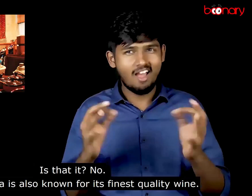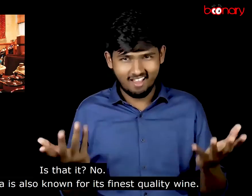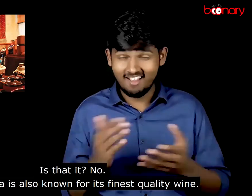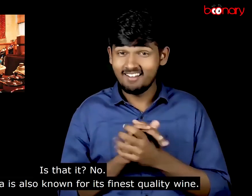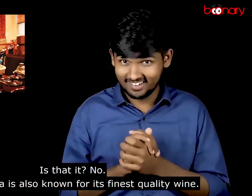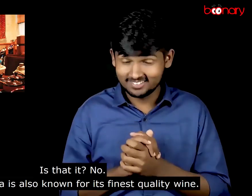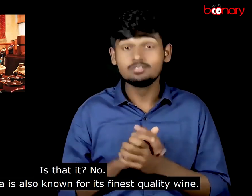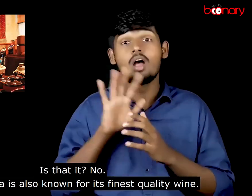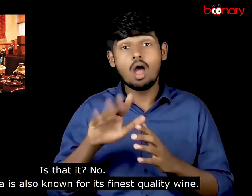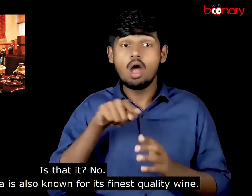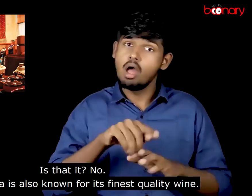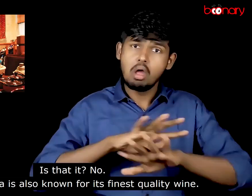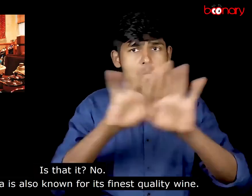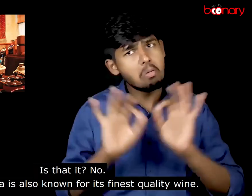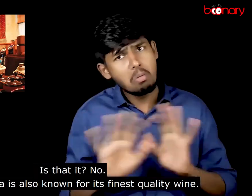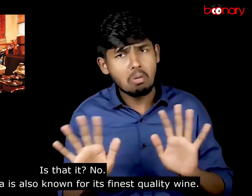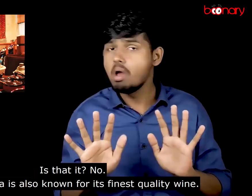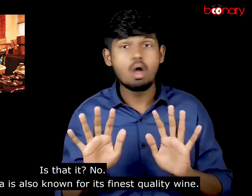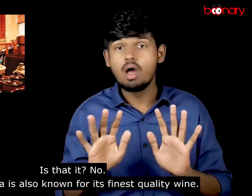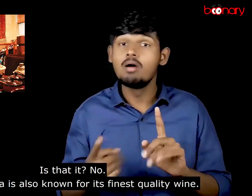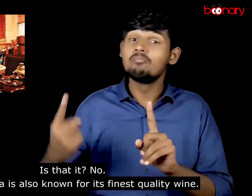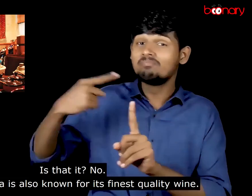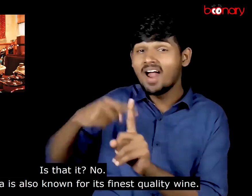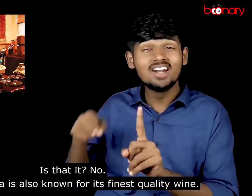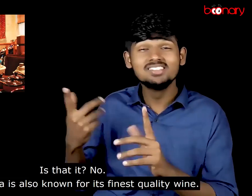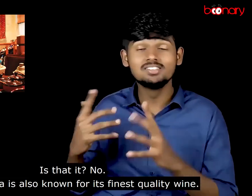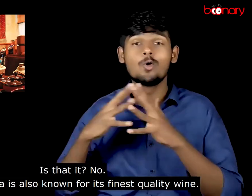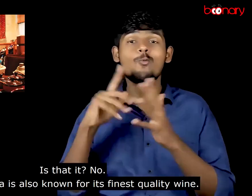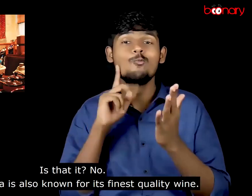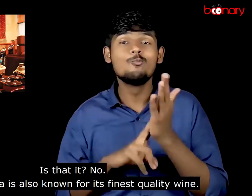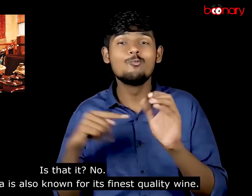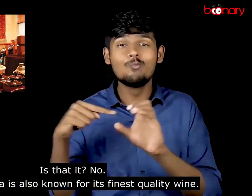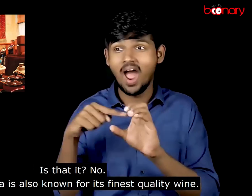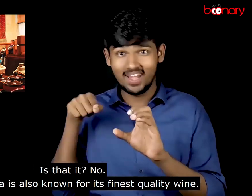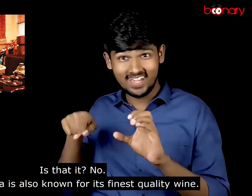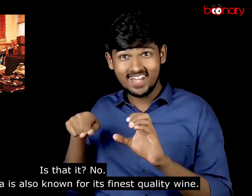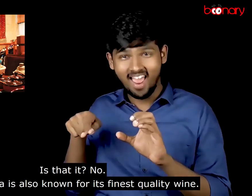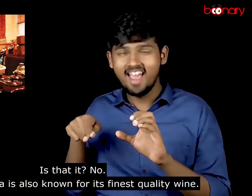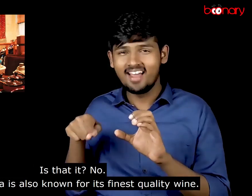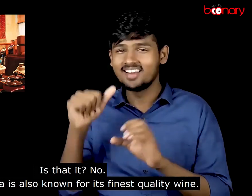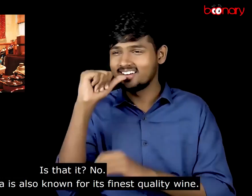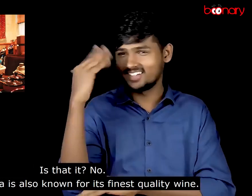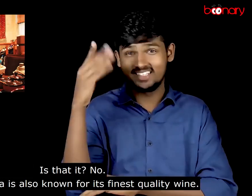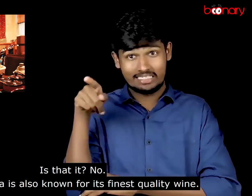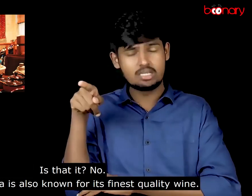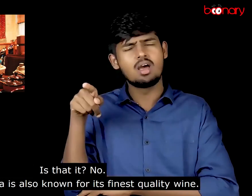Is that it? No. Cappadocia is also known for